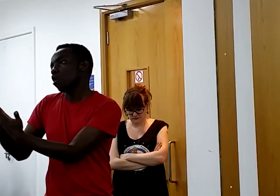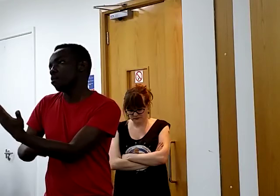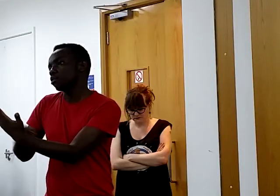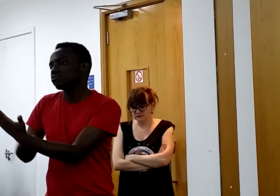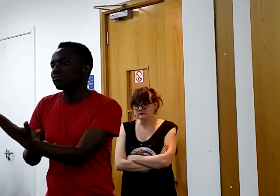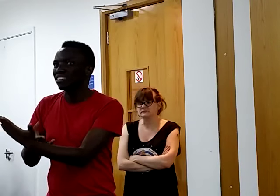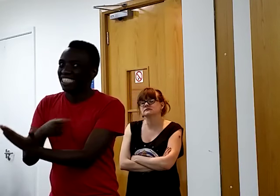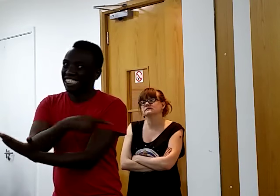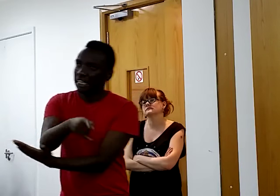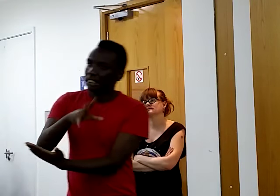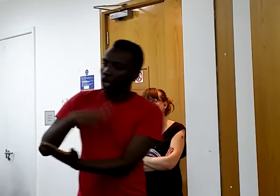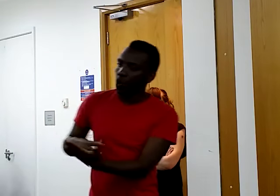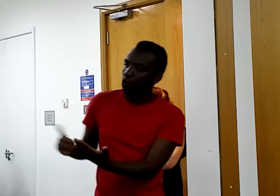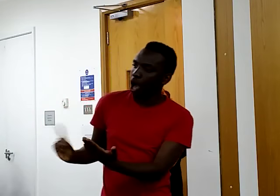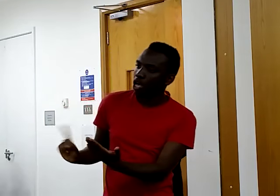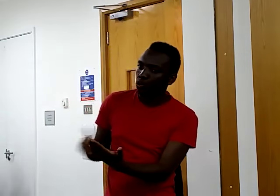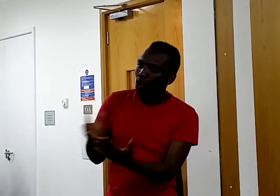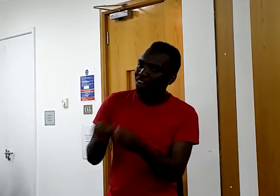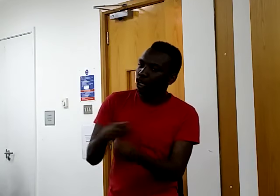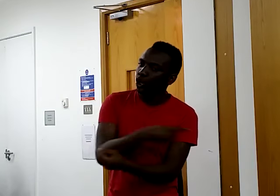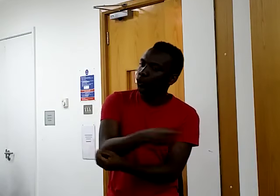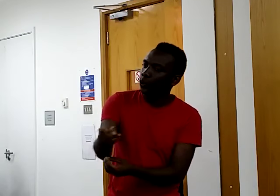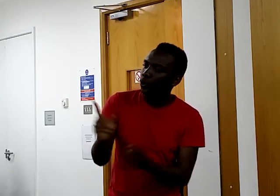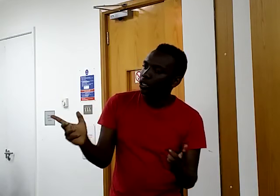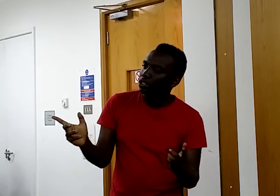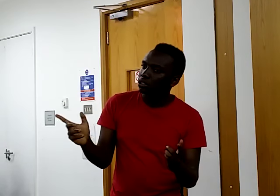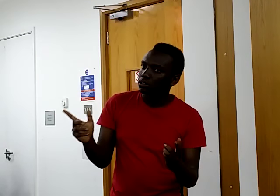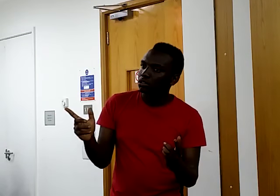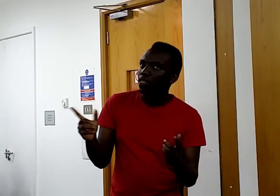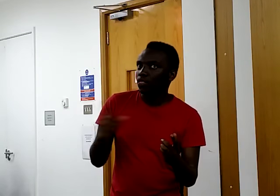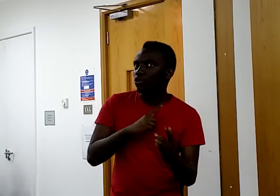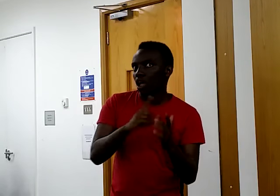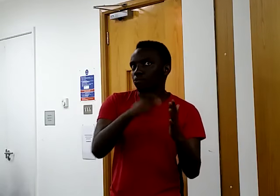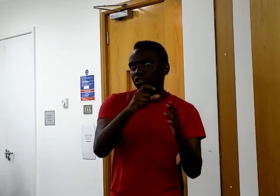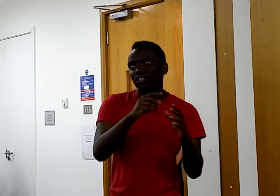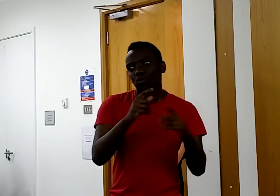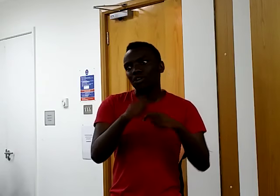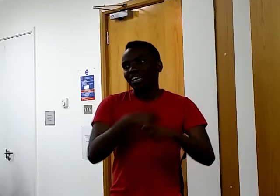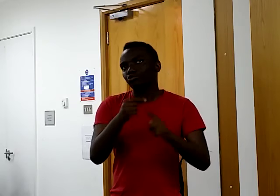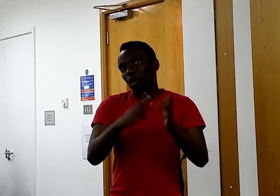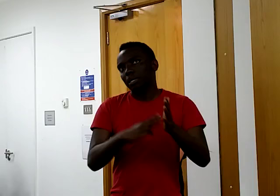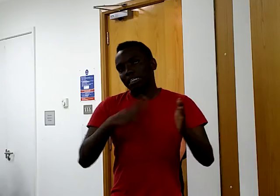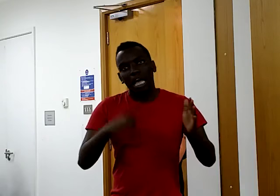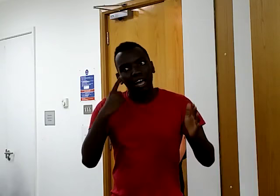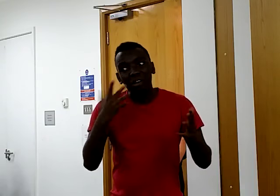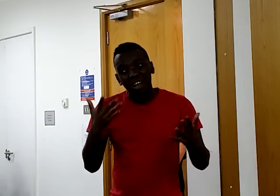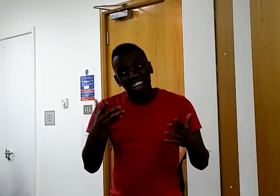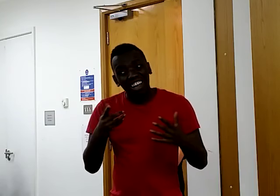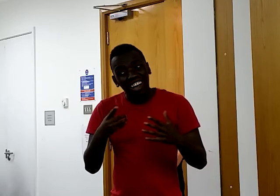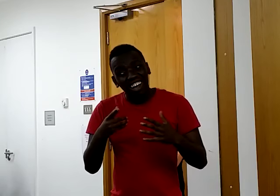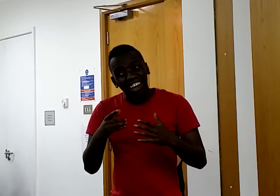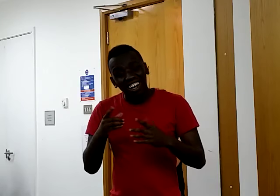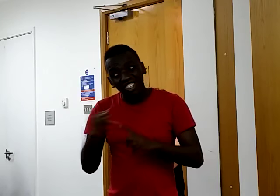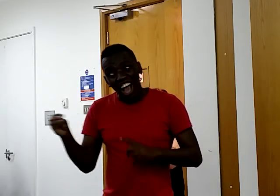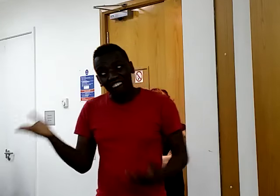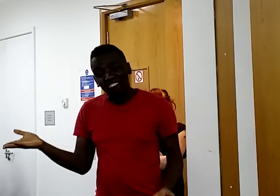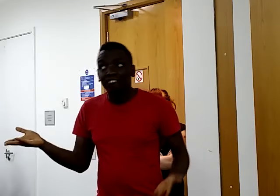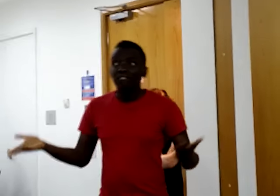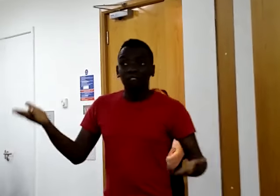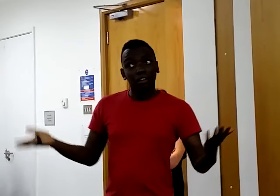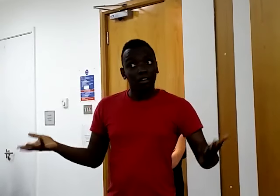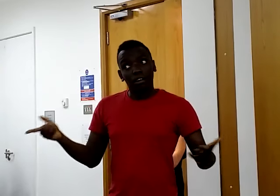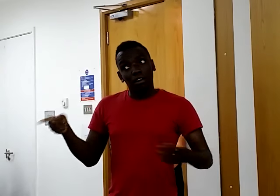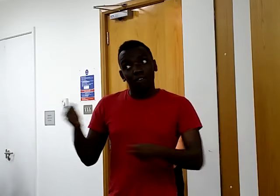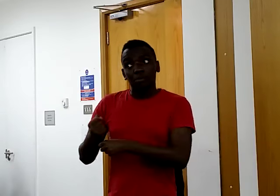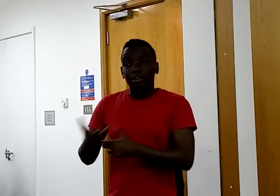our campaigns and our issues, as opposed to being a bland legal kind of person. And I think Jeremy